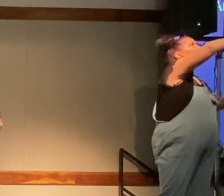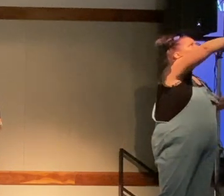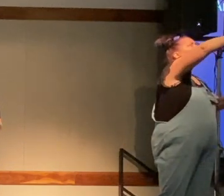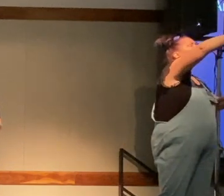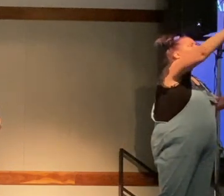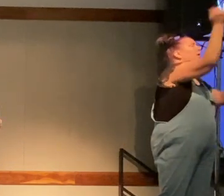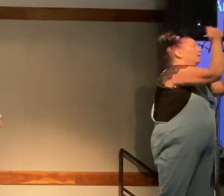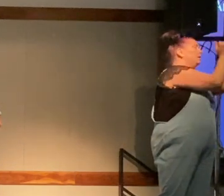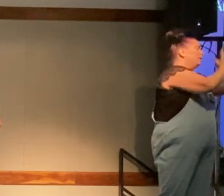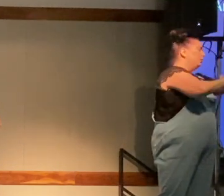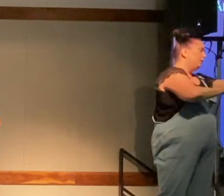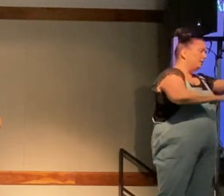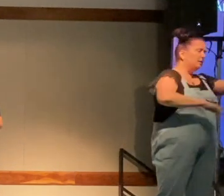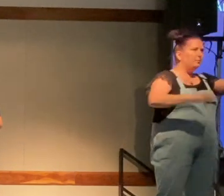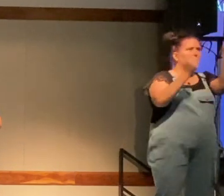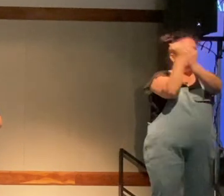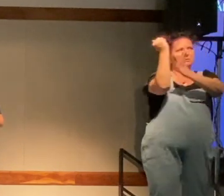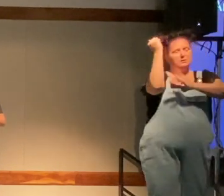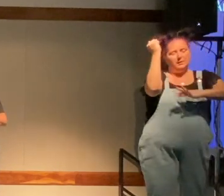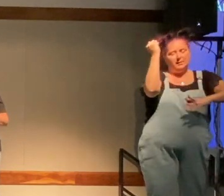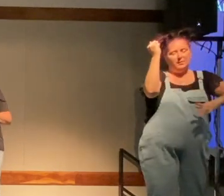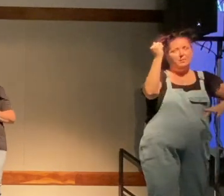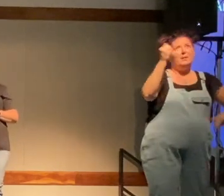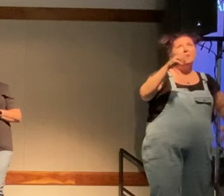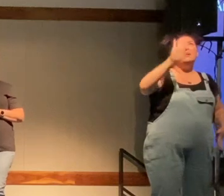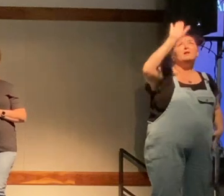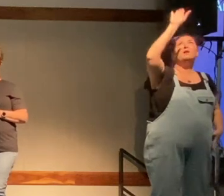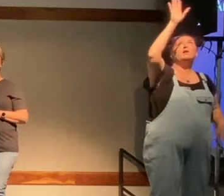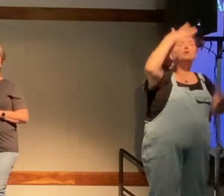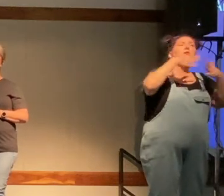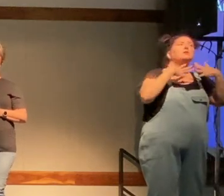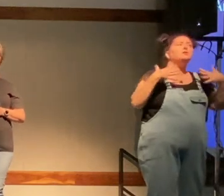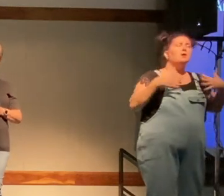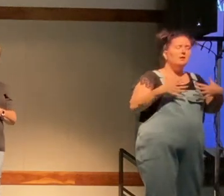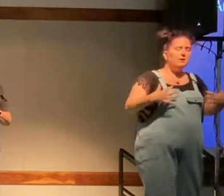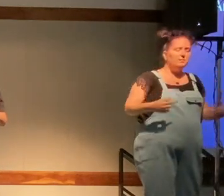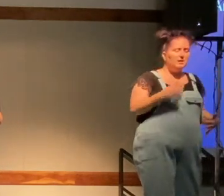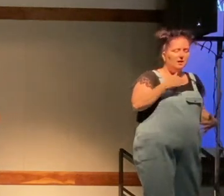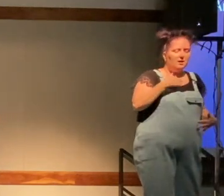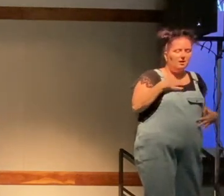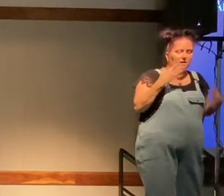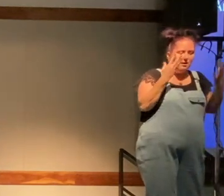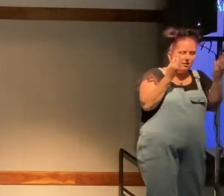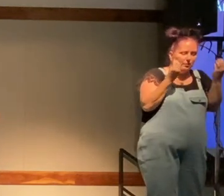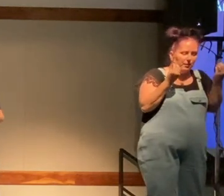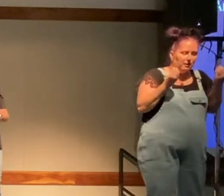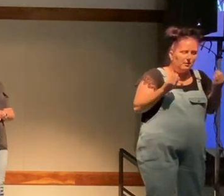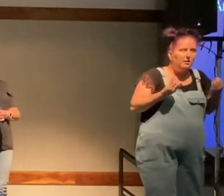Oh,